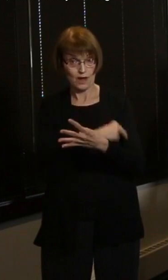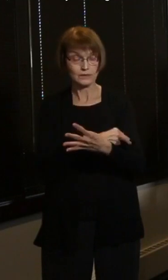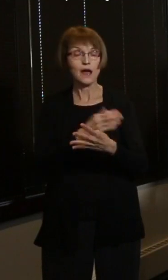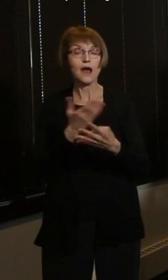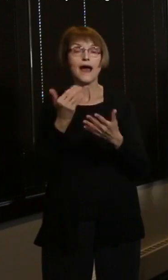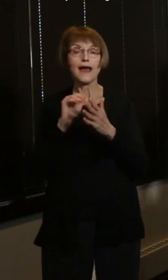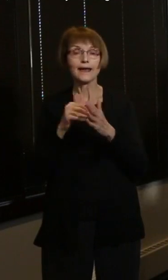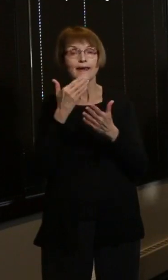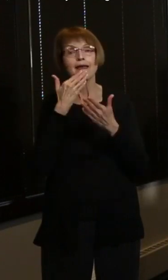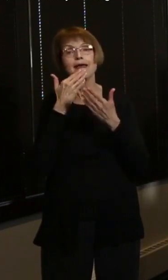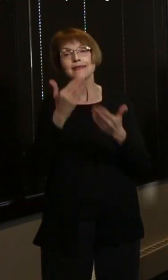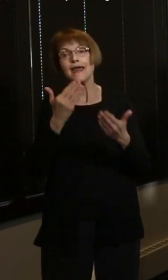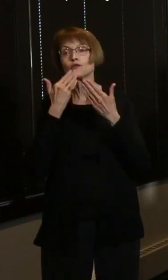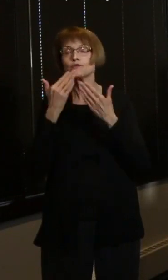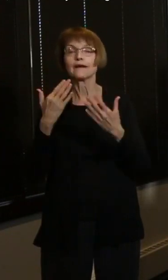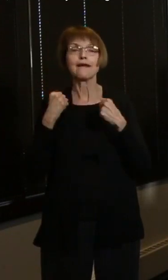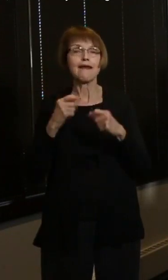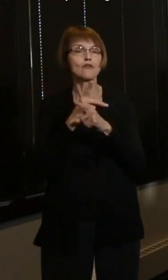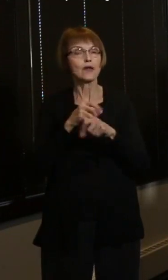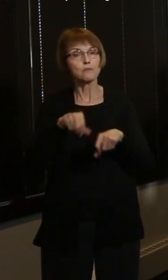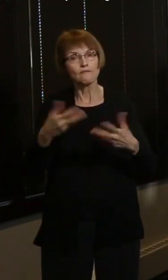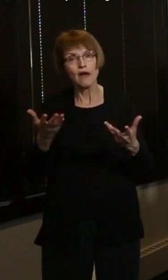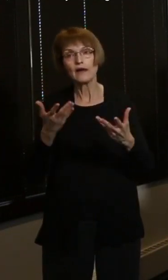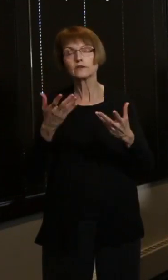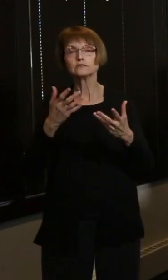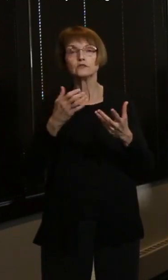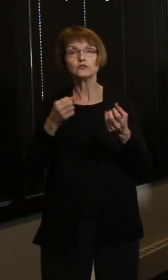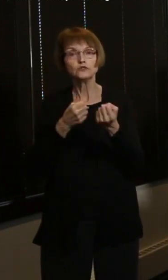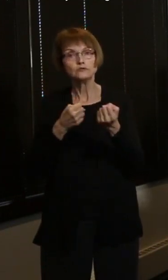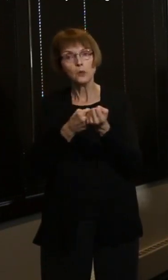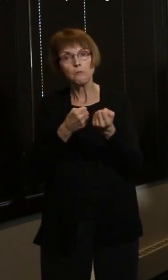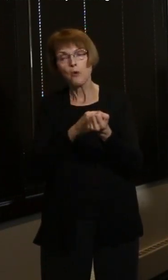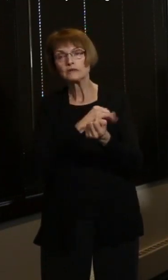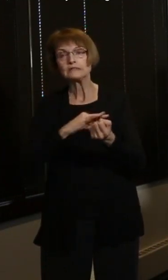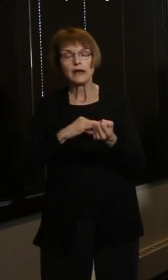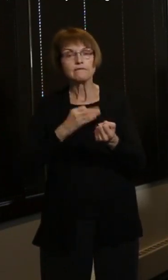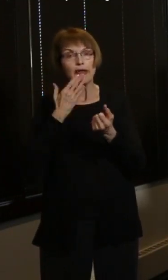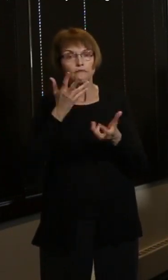thank you to all of our healthcare providers and the people that support them to get these people home.